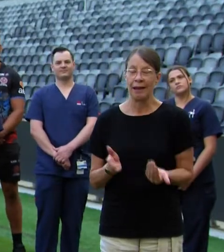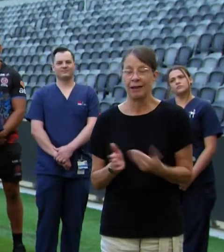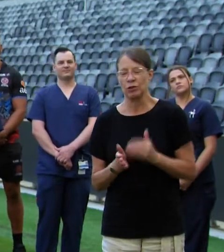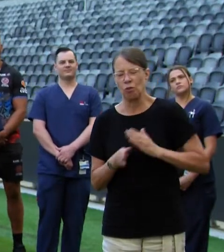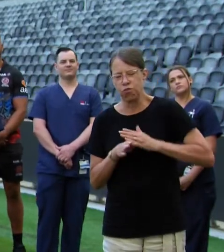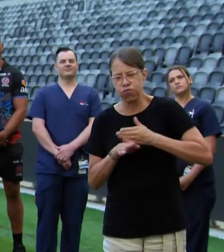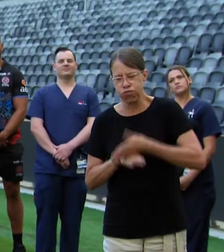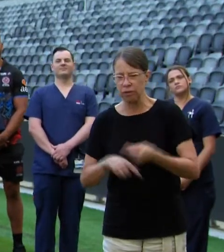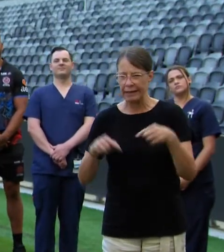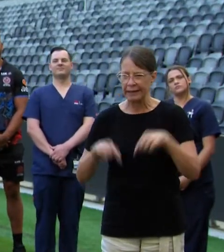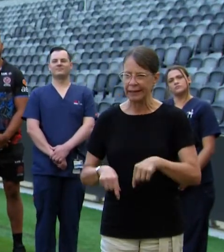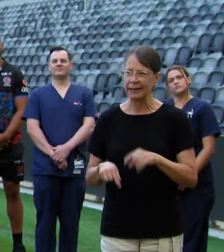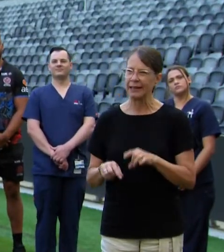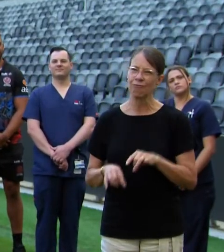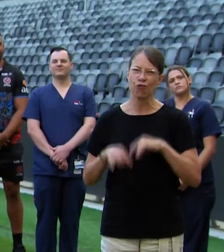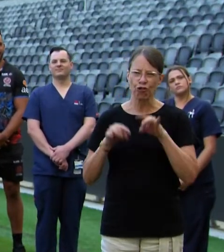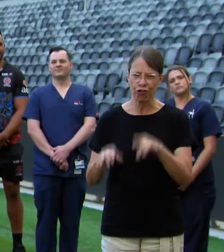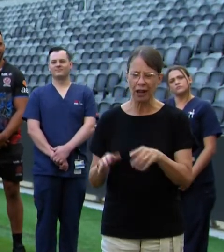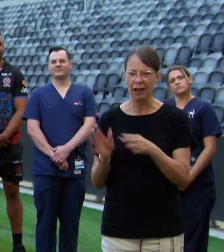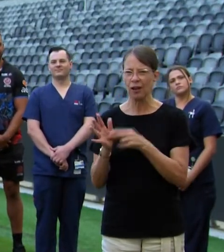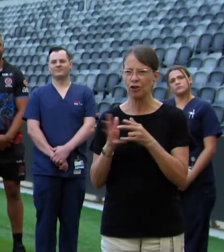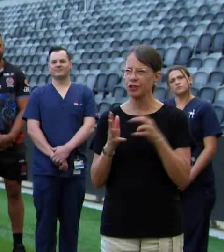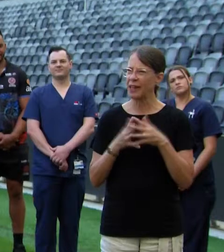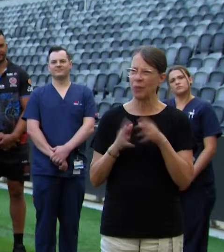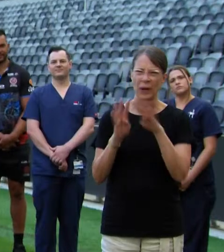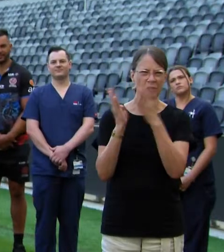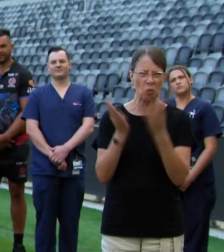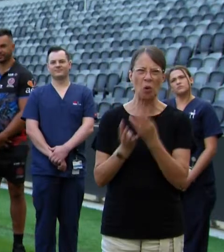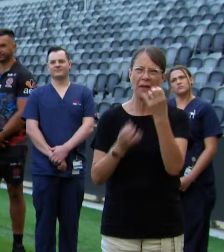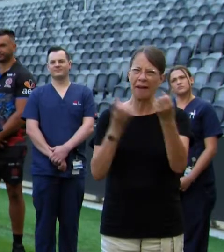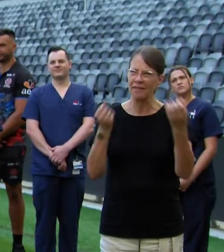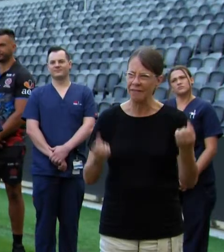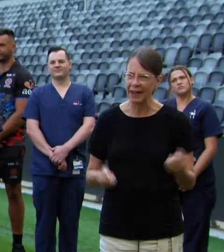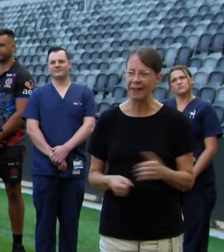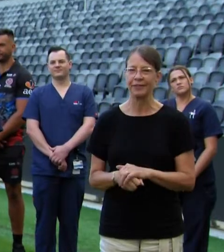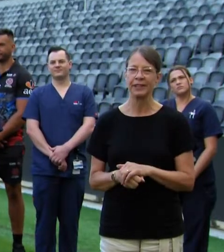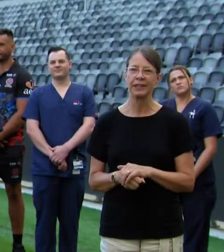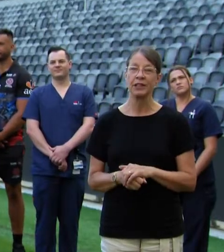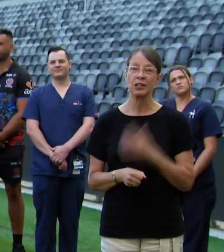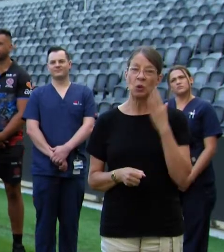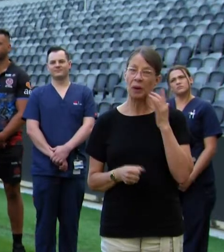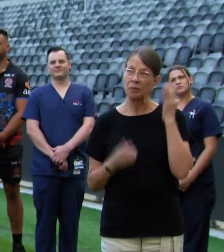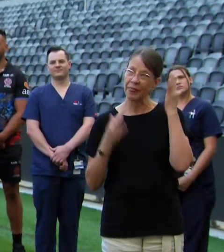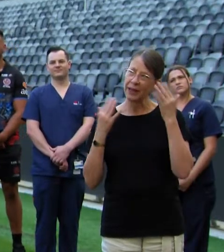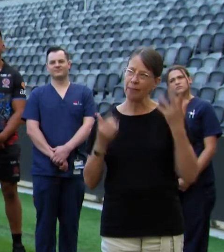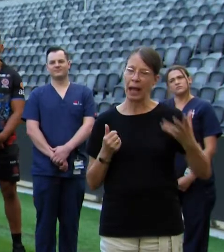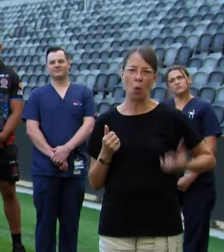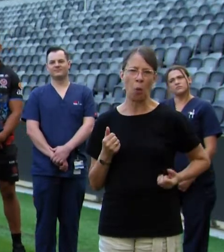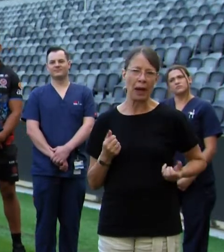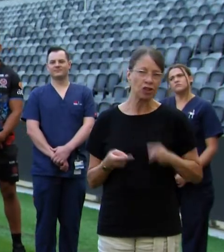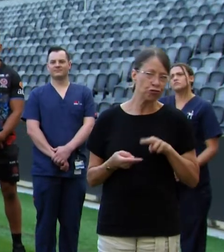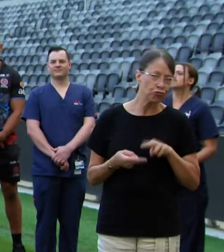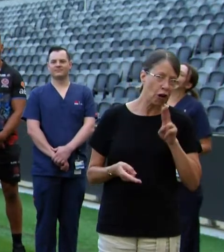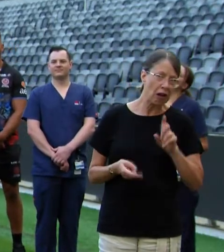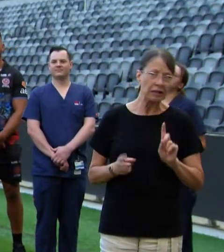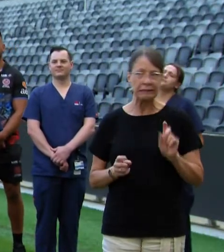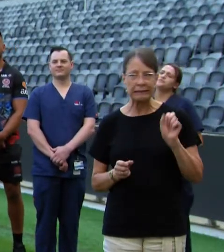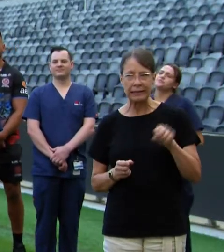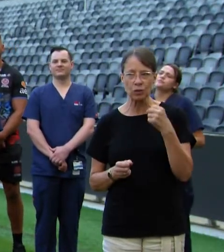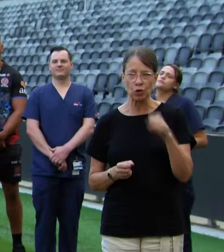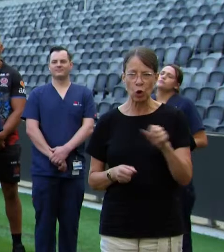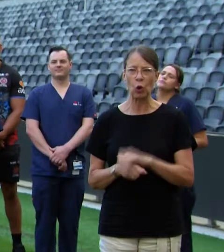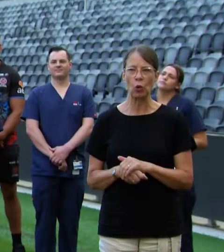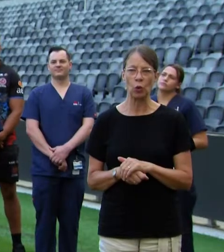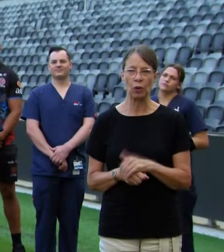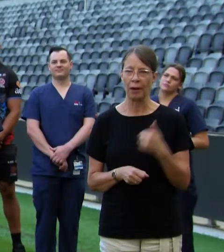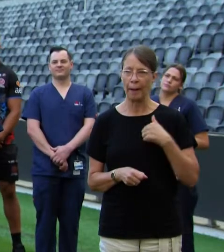are our heroes on the front line. And whenever we work through those wages issues, we sit down at the table. I've done that in my